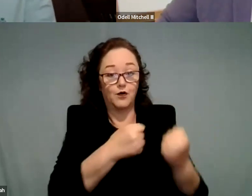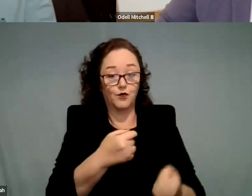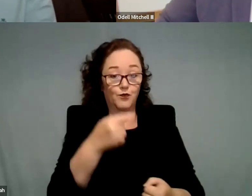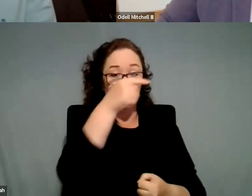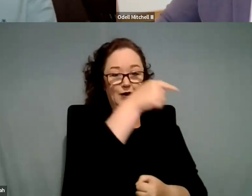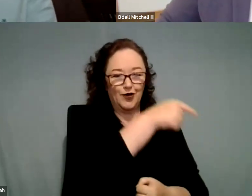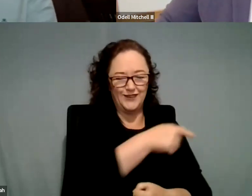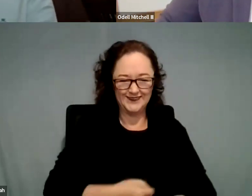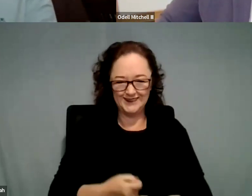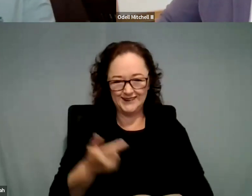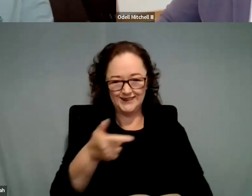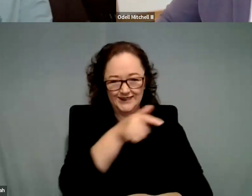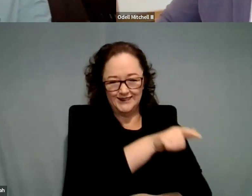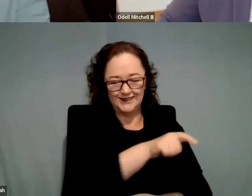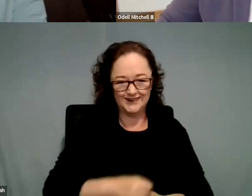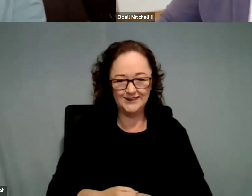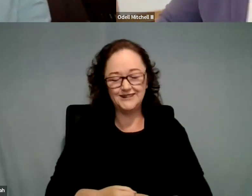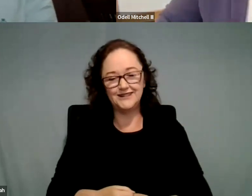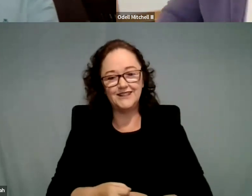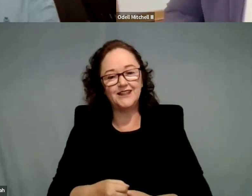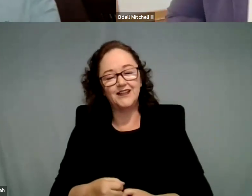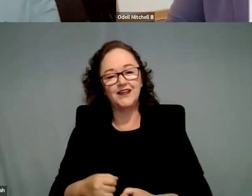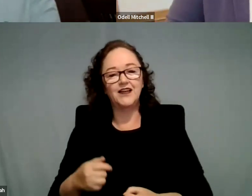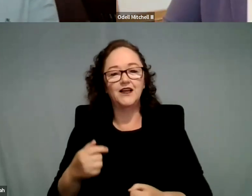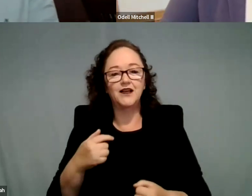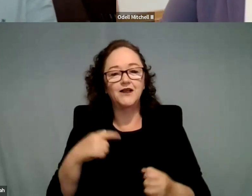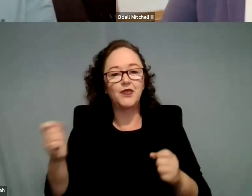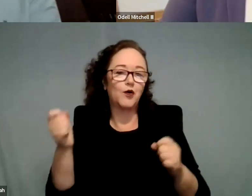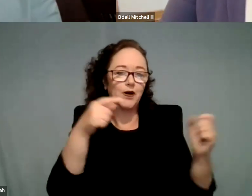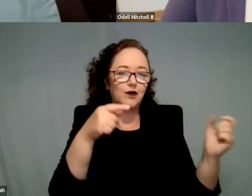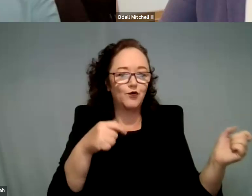Thanks for bearing with my volleyball metaphor, y'all. We got you. Or tennis, whatever